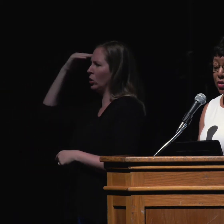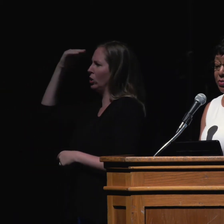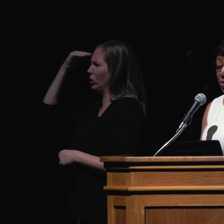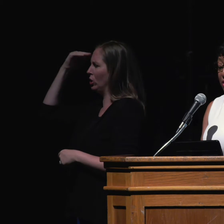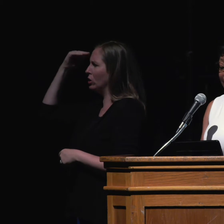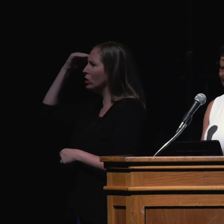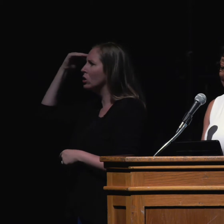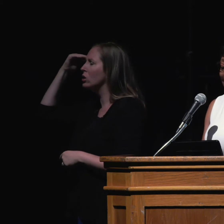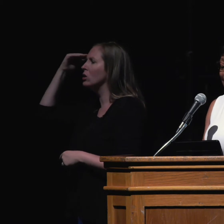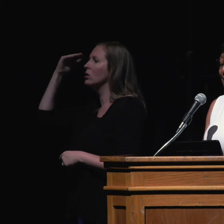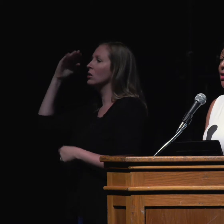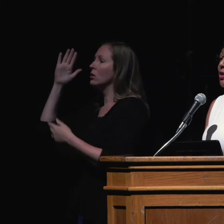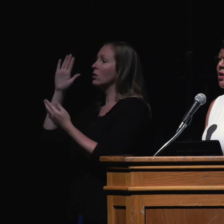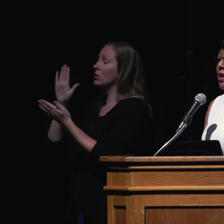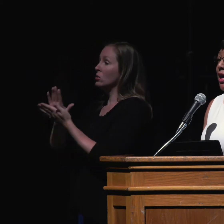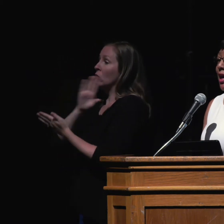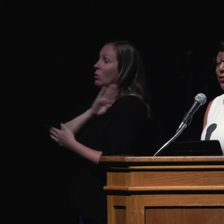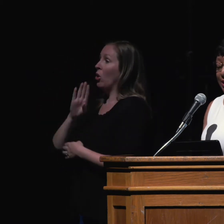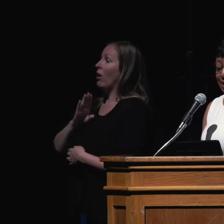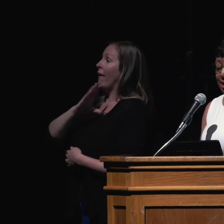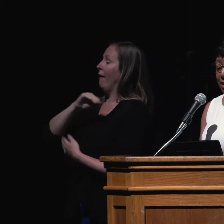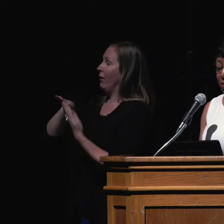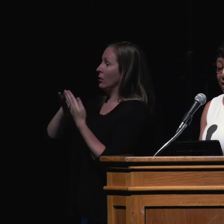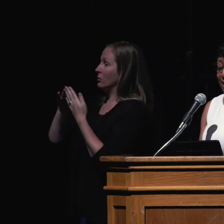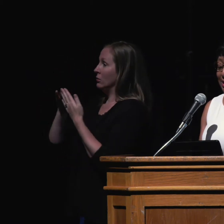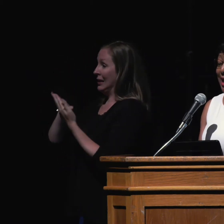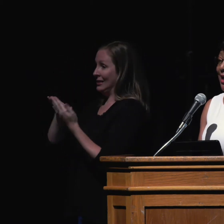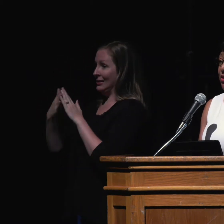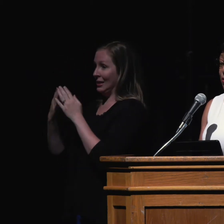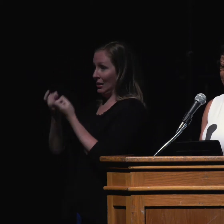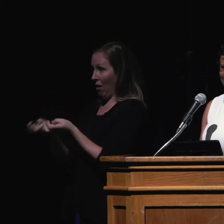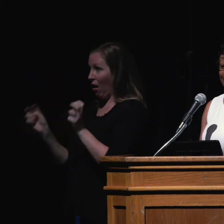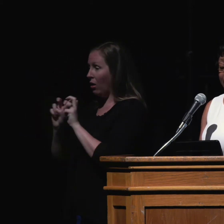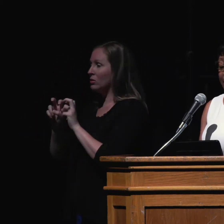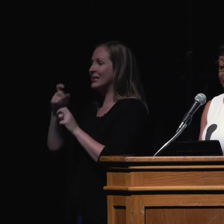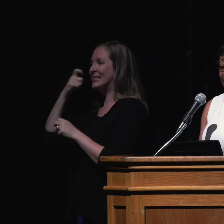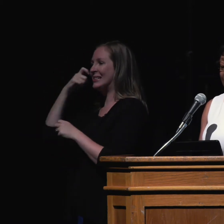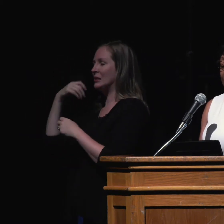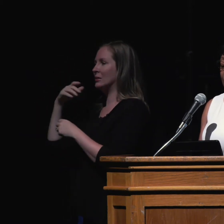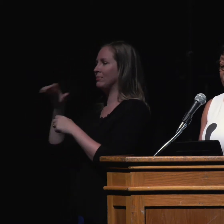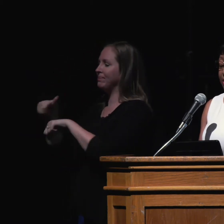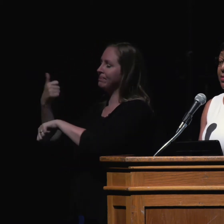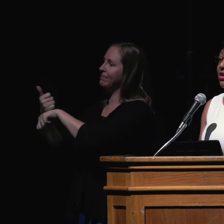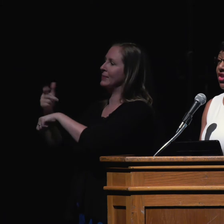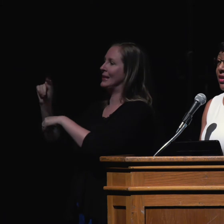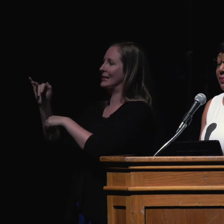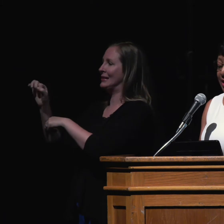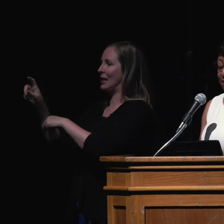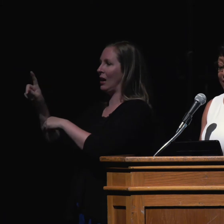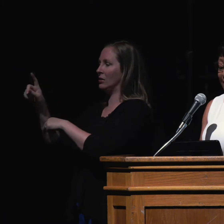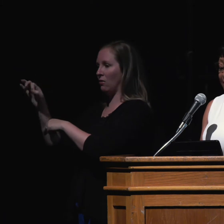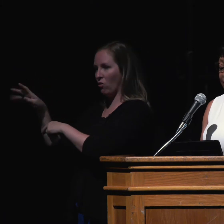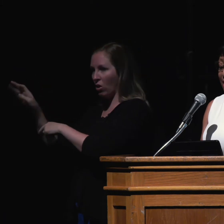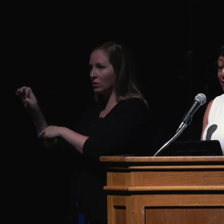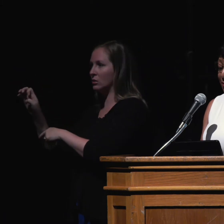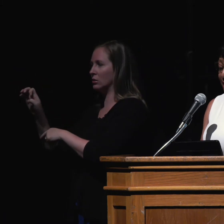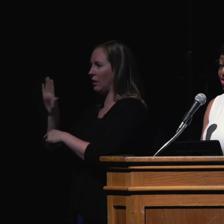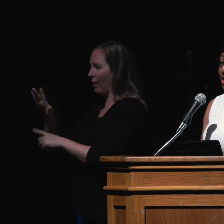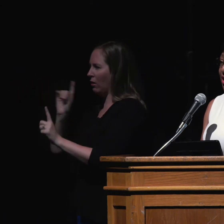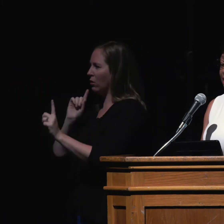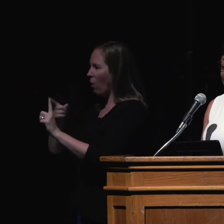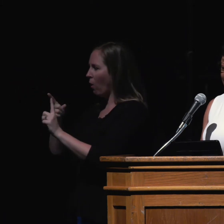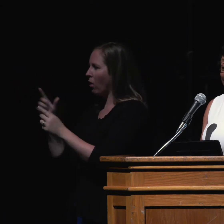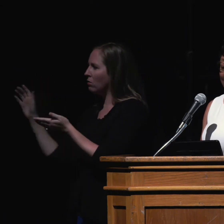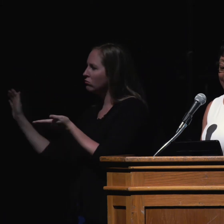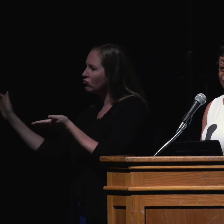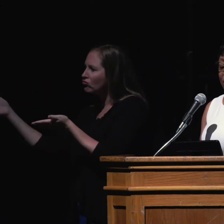the school board and city council have recently appointed a task force steering committee with the mission of gathering